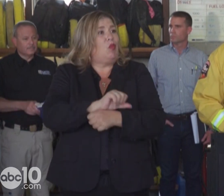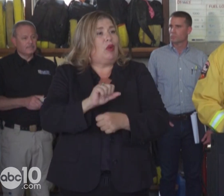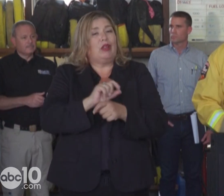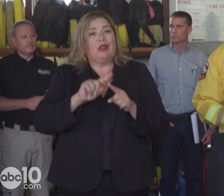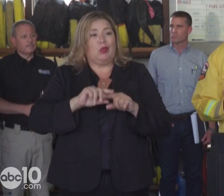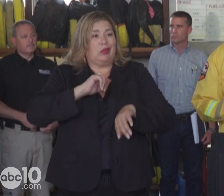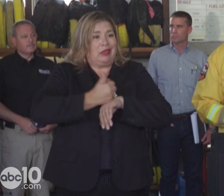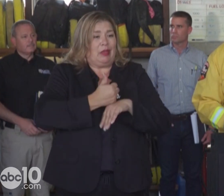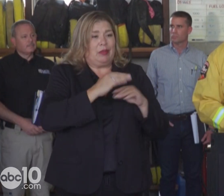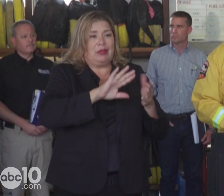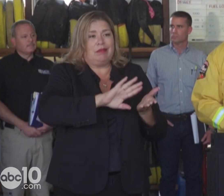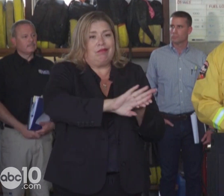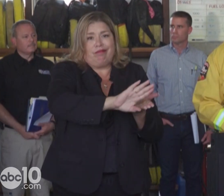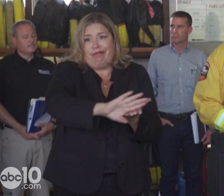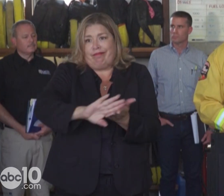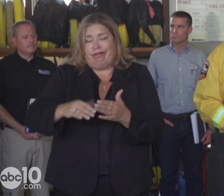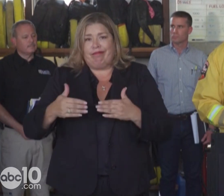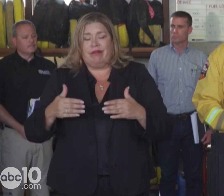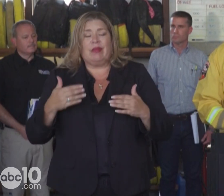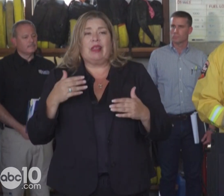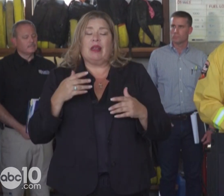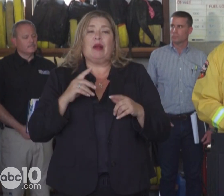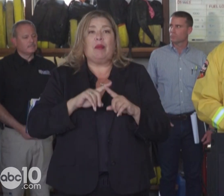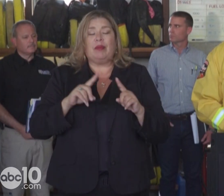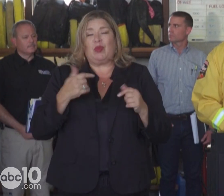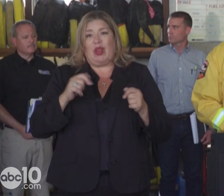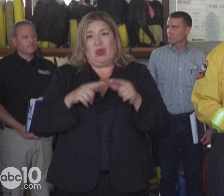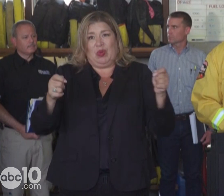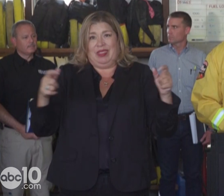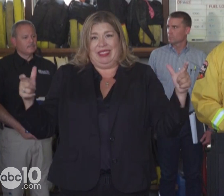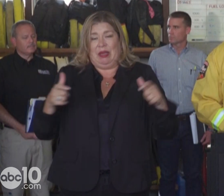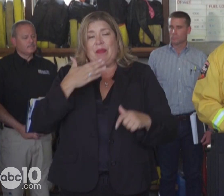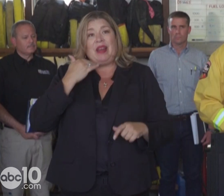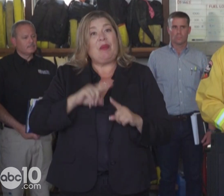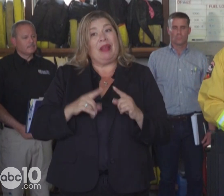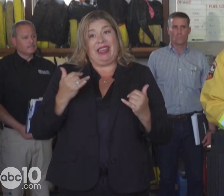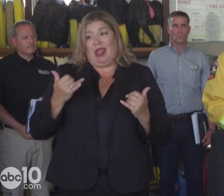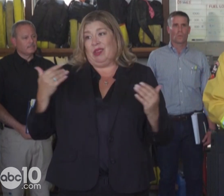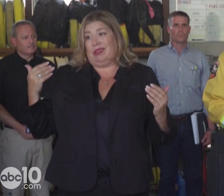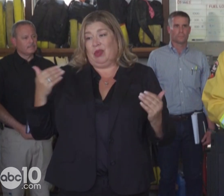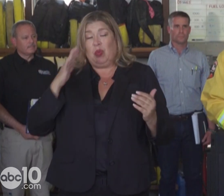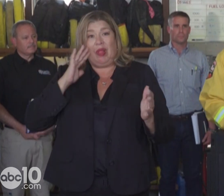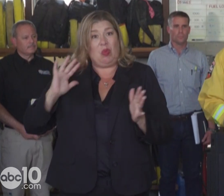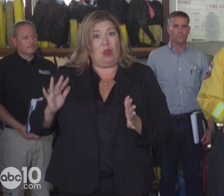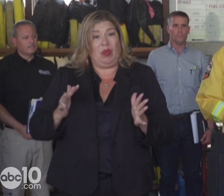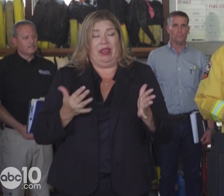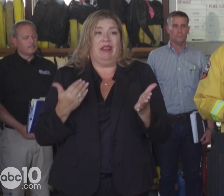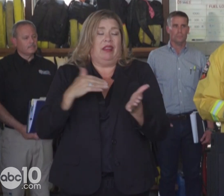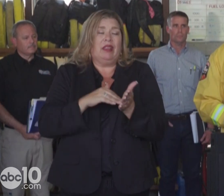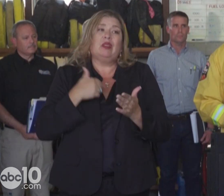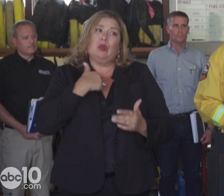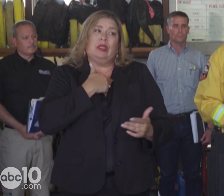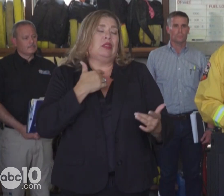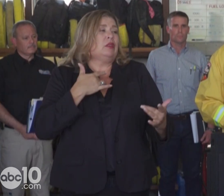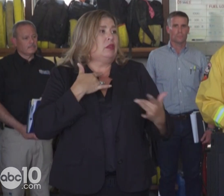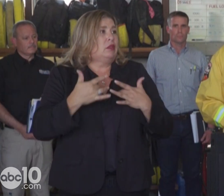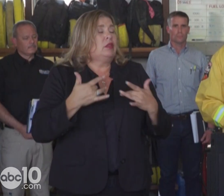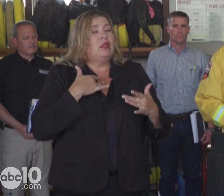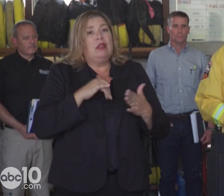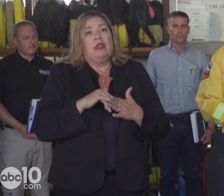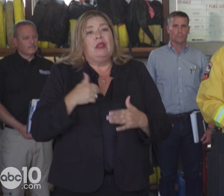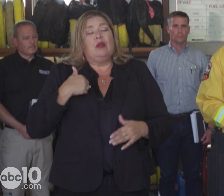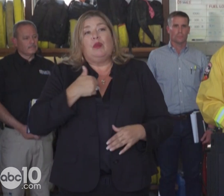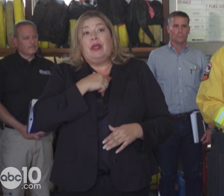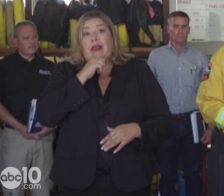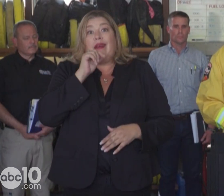line in to bring those containment numbers up. But with wind coming back to us, we're very concerned that we not